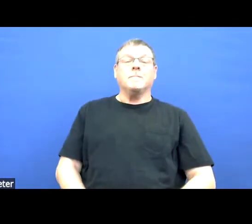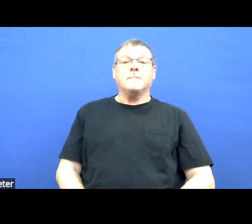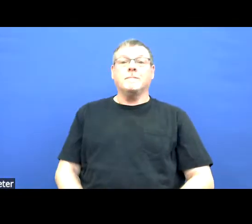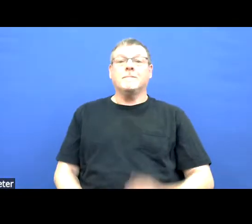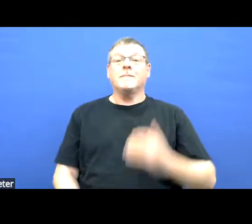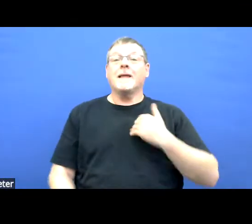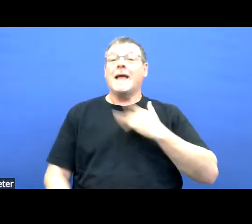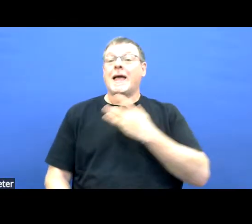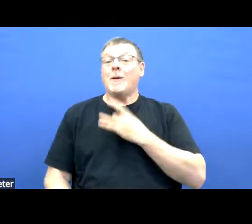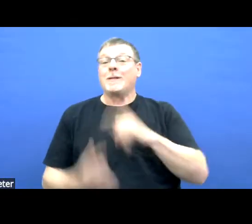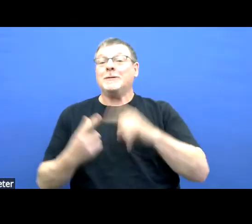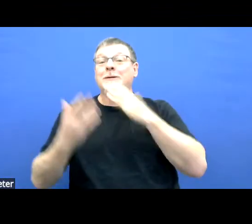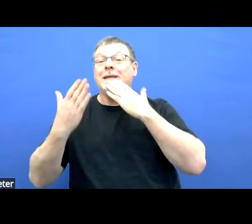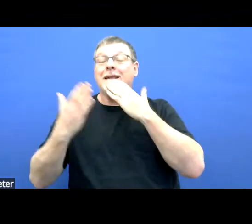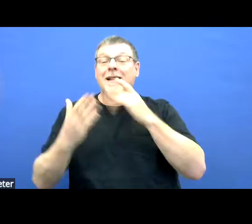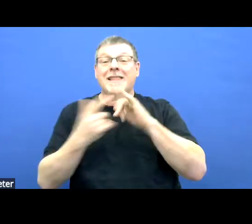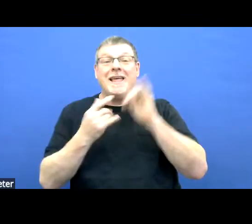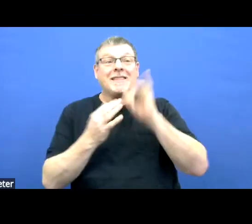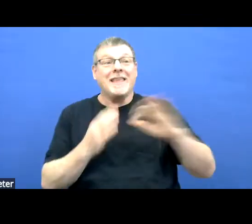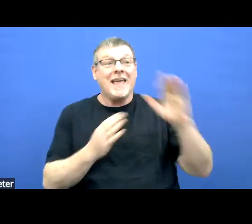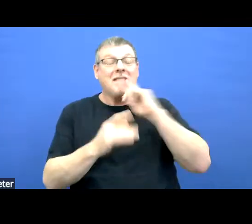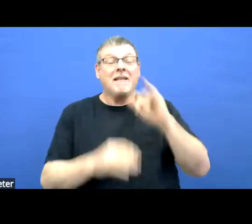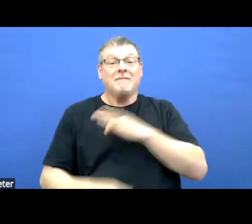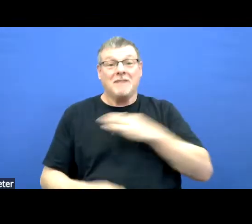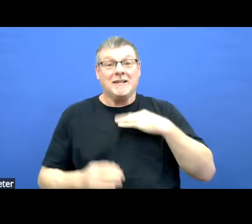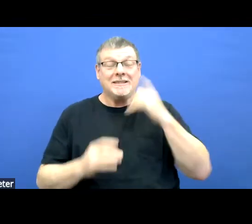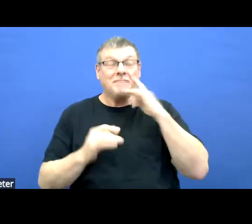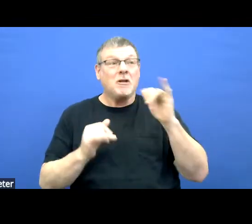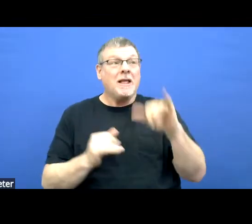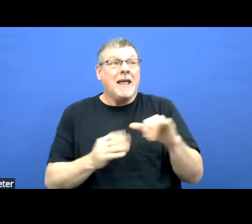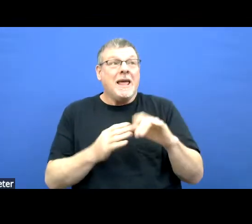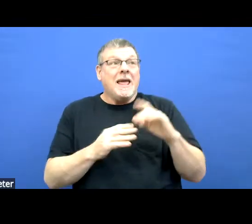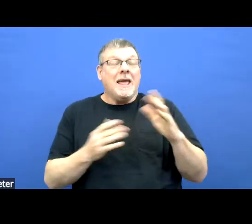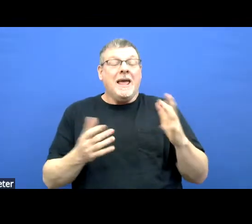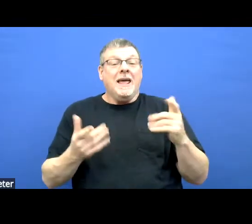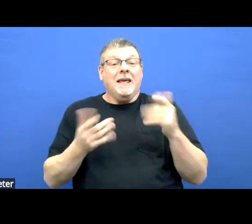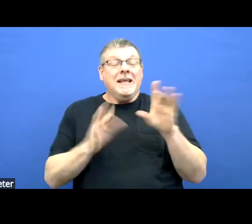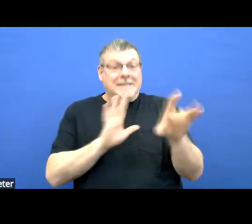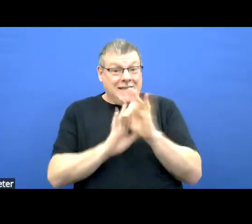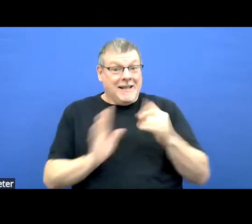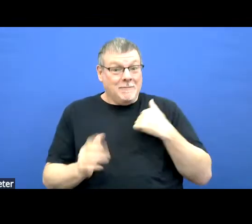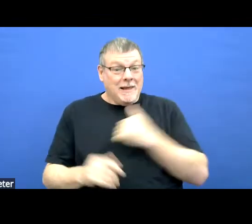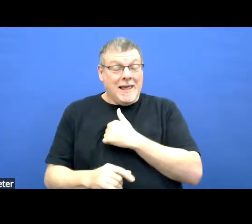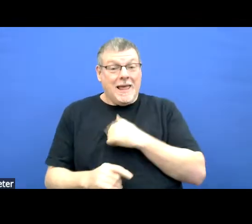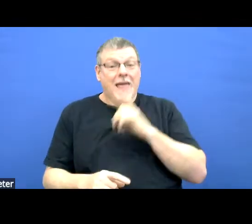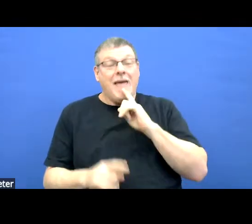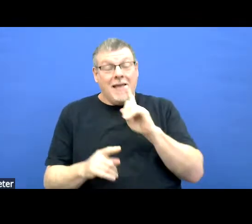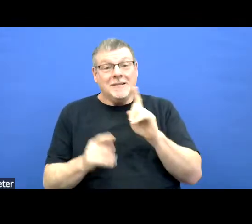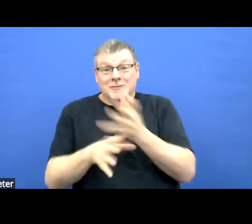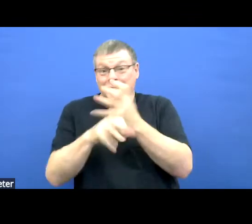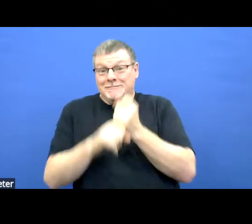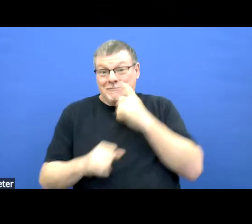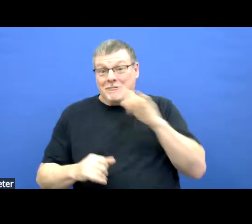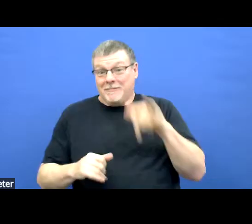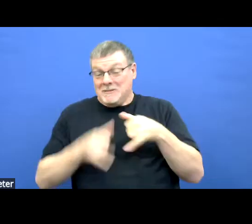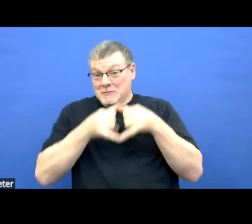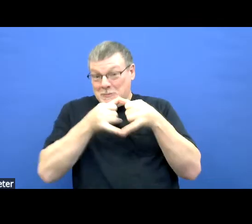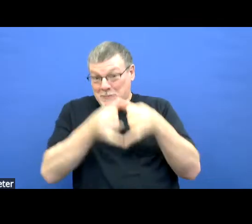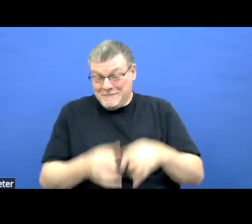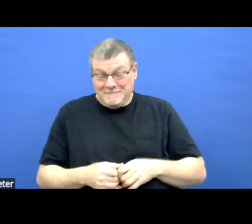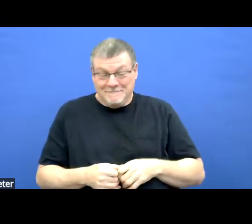I would like to thank the Antoinette Brown Blackwell Society for selecting me as a recipient of this award,